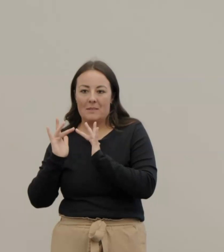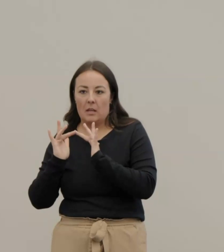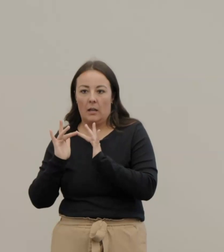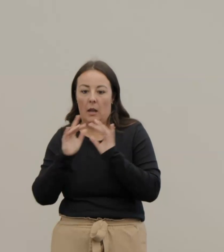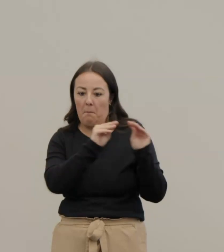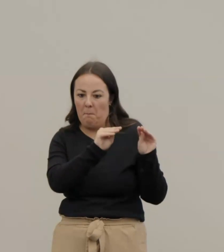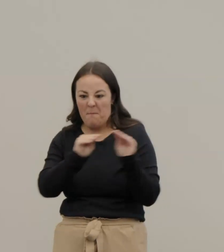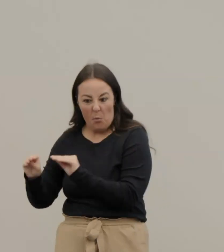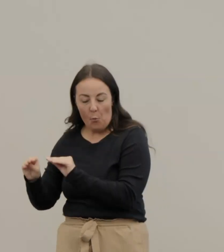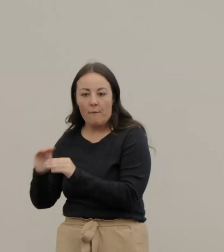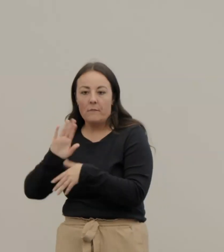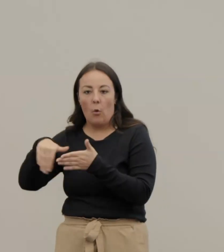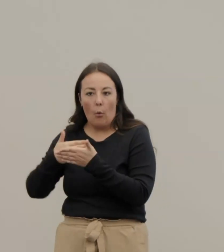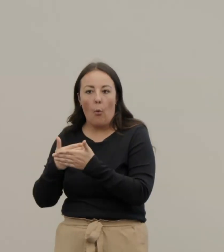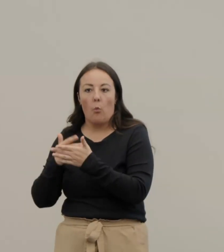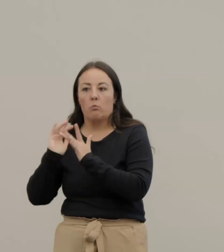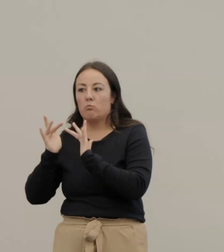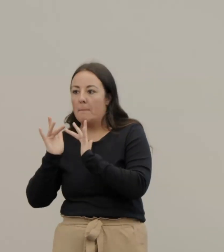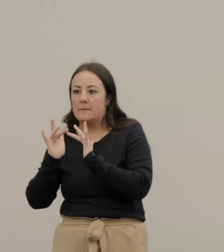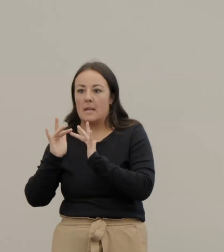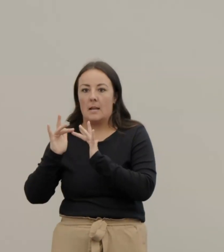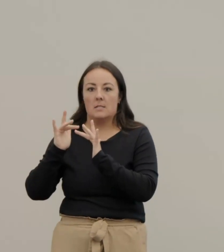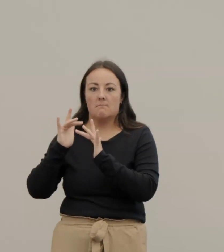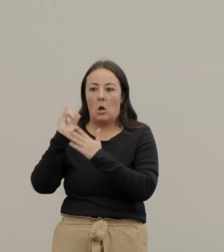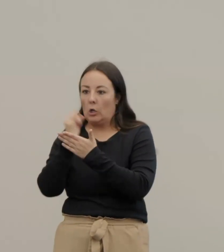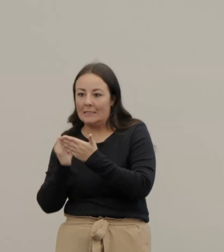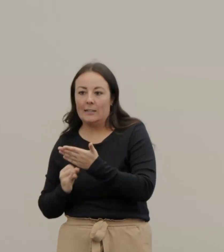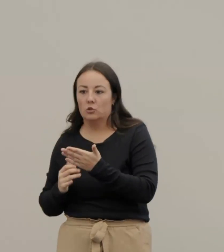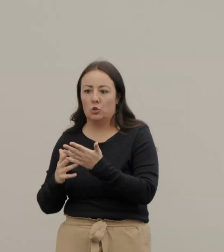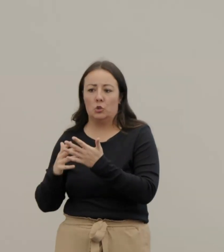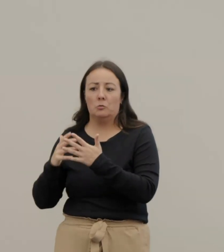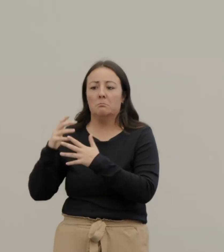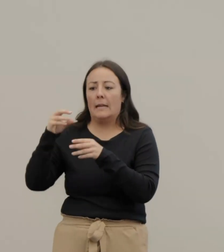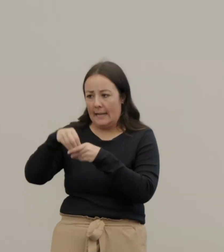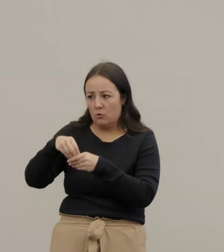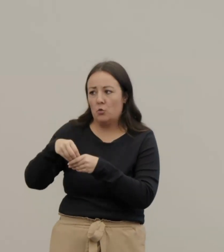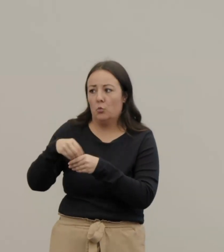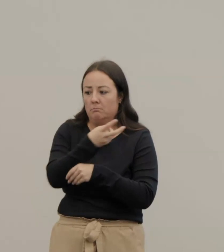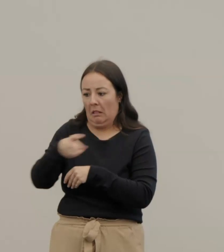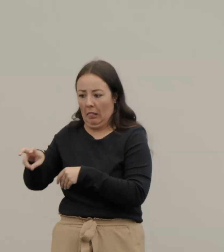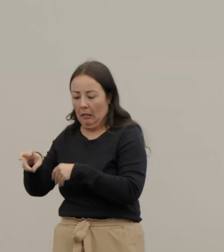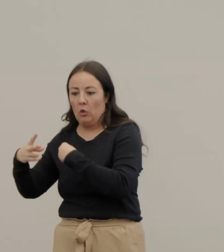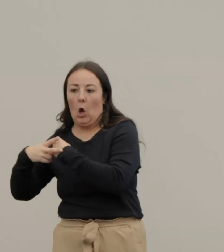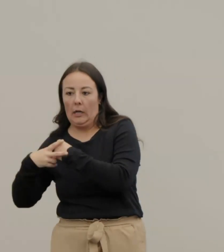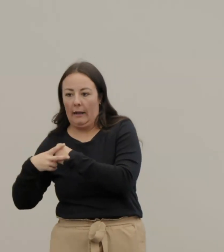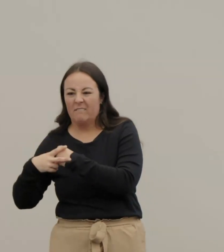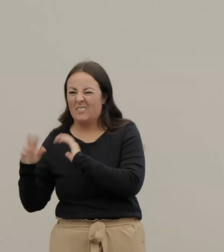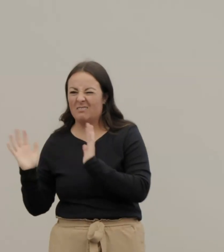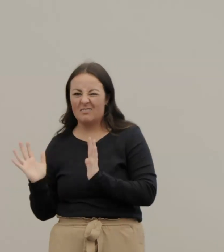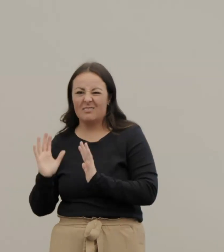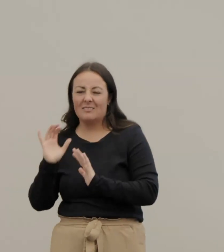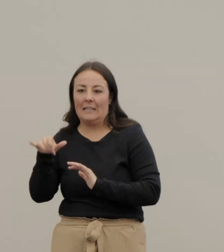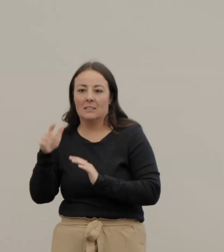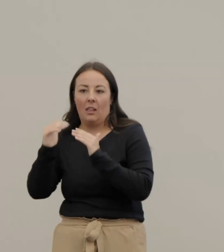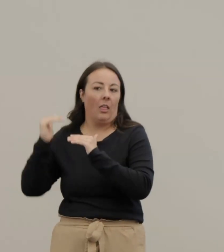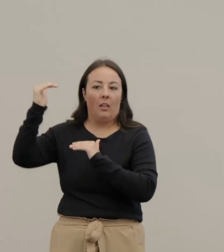entire website architecture into something new. That would be above and beyond like anybody's